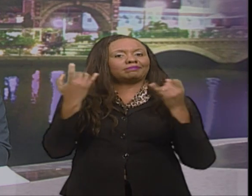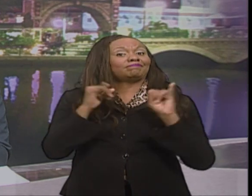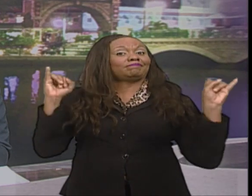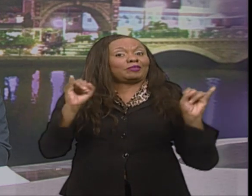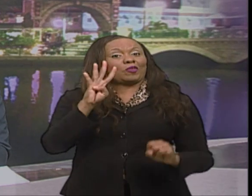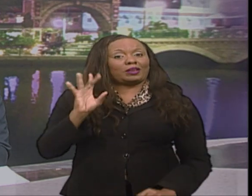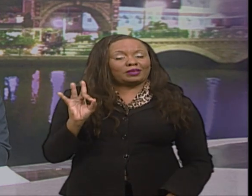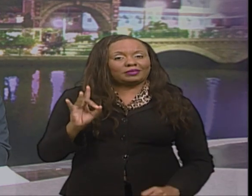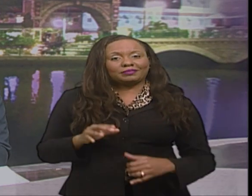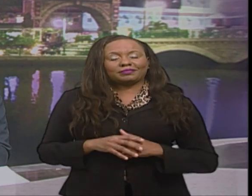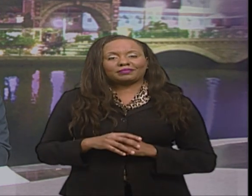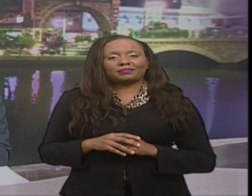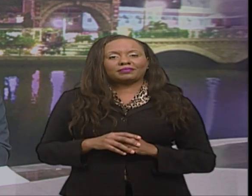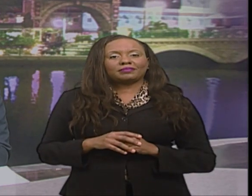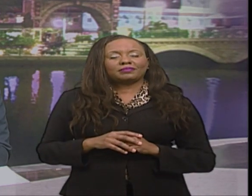Celebrate Republic 48.